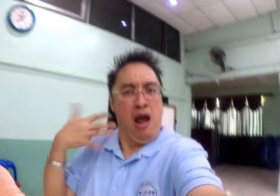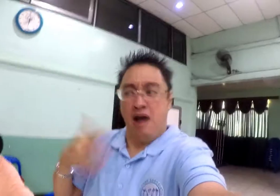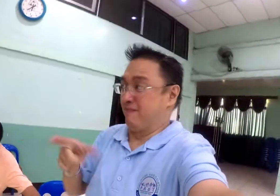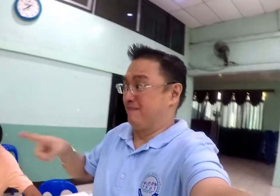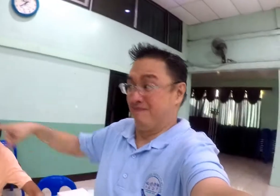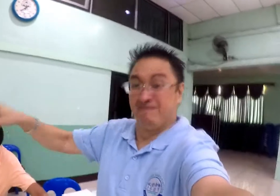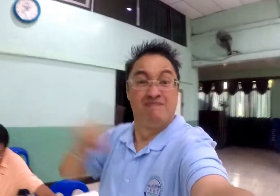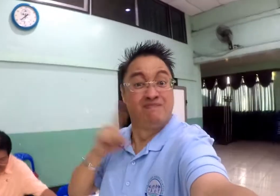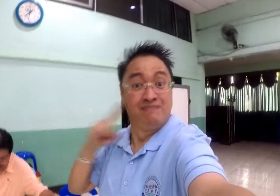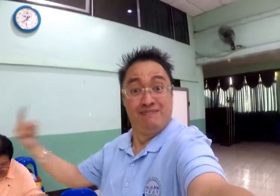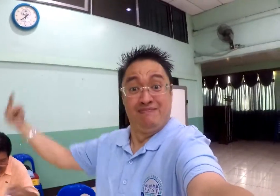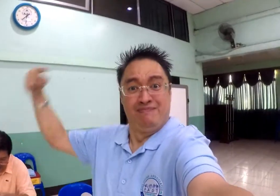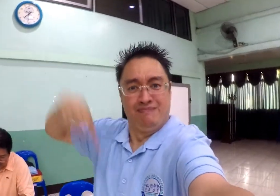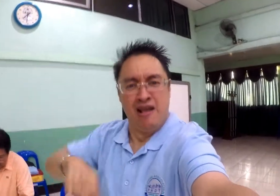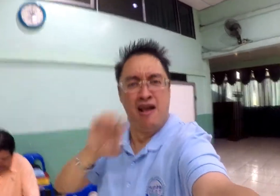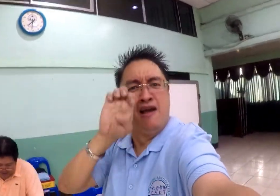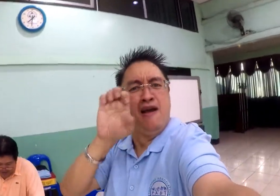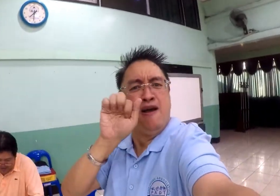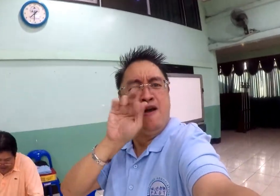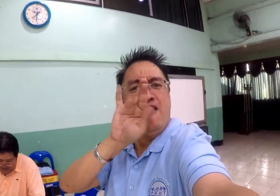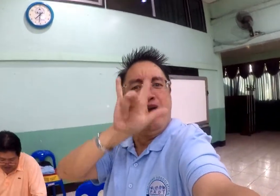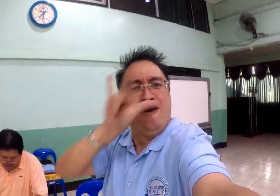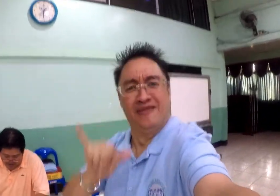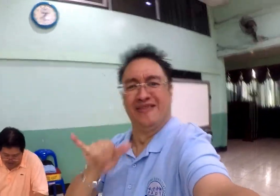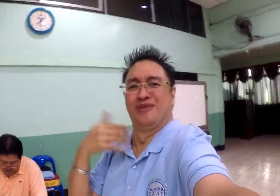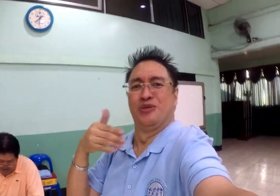Number natin pala yun.